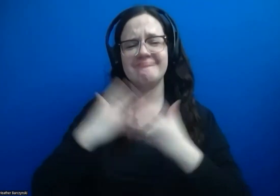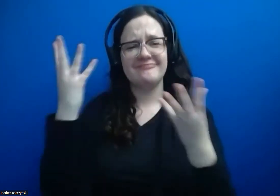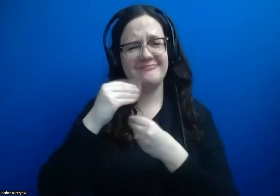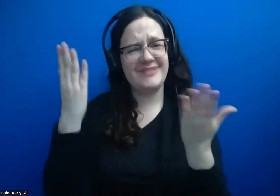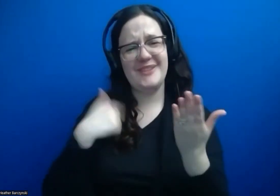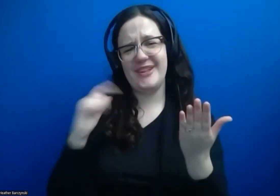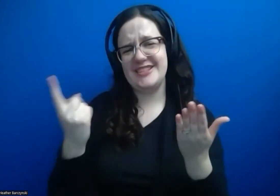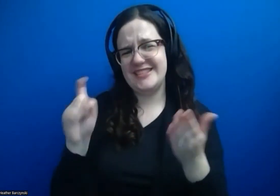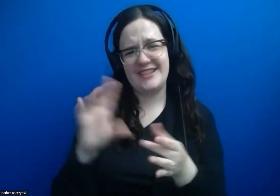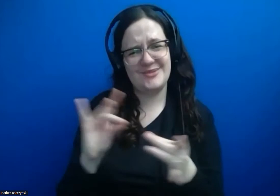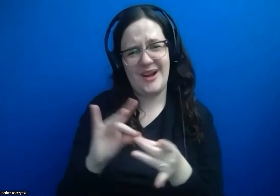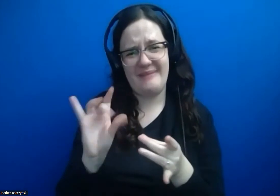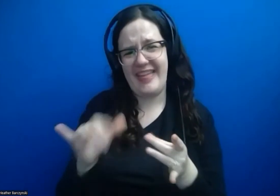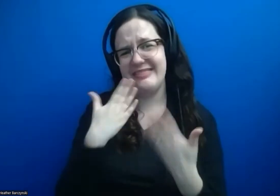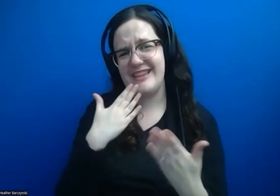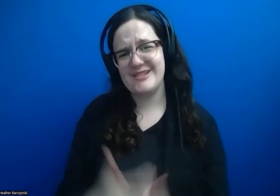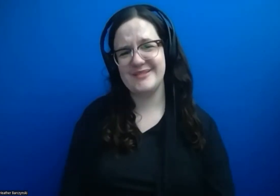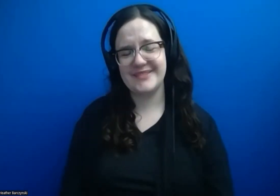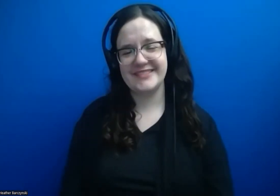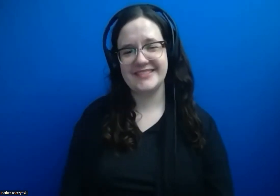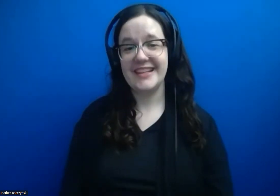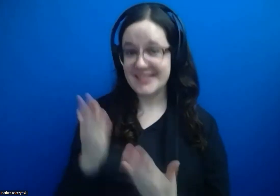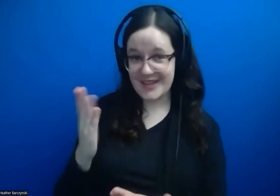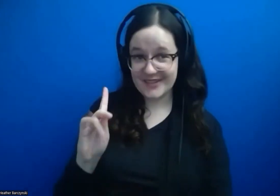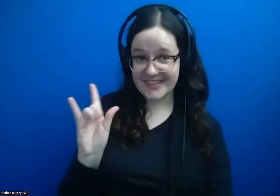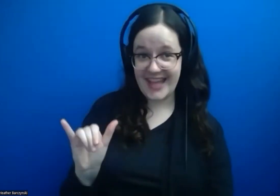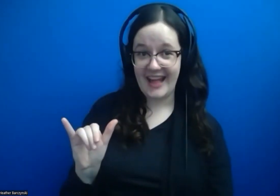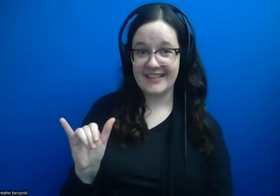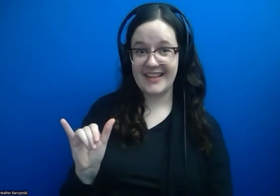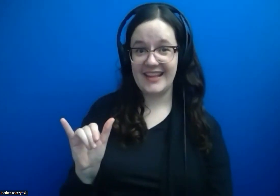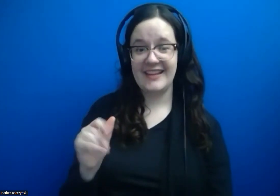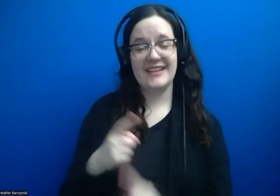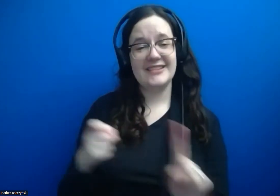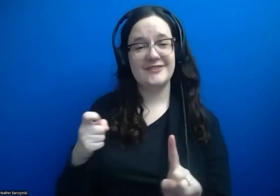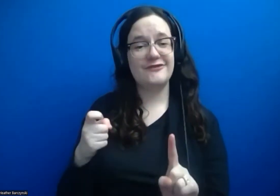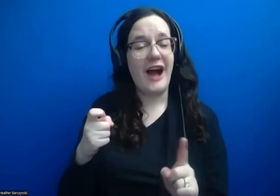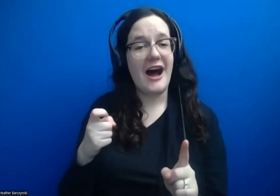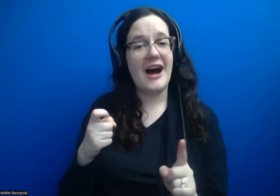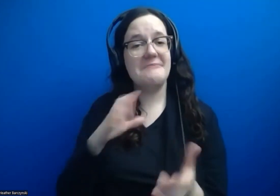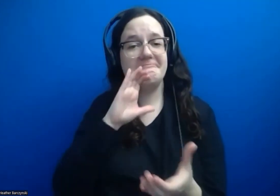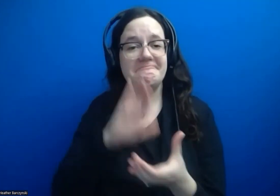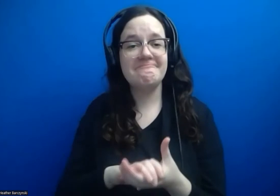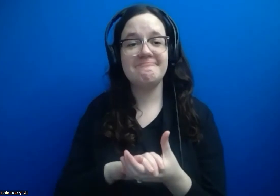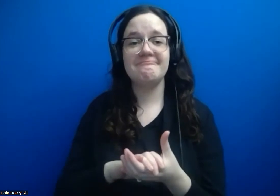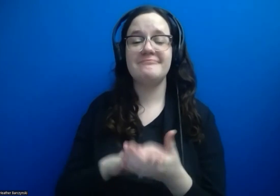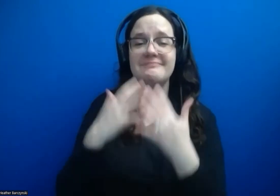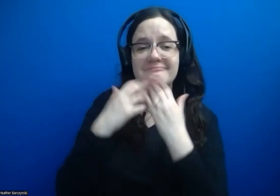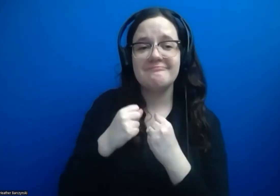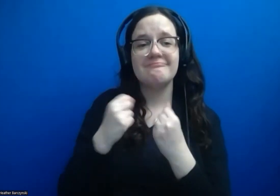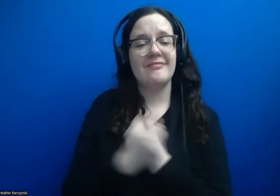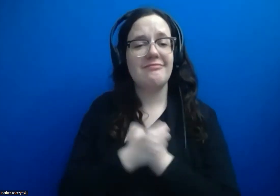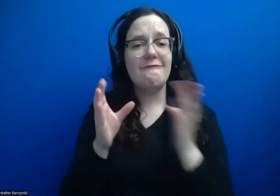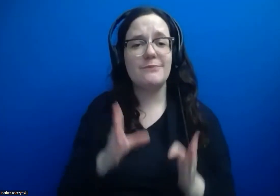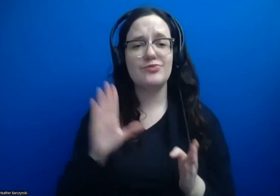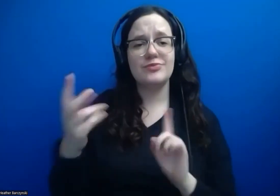that. Thank you. Kelly, from a loved one's perspective, from a spouse's perspective, how